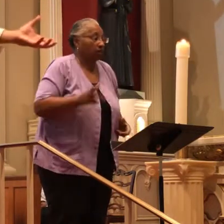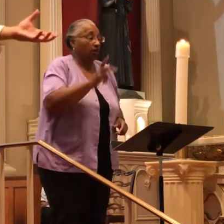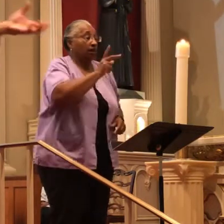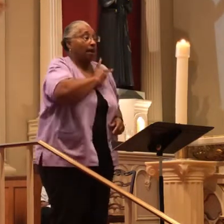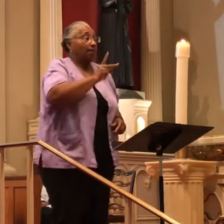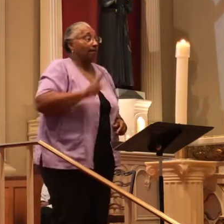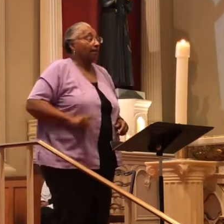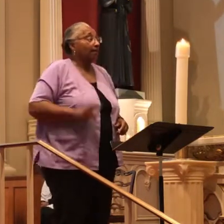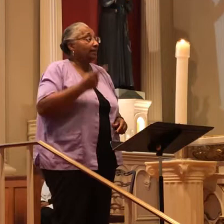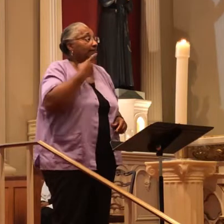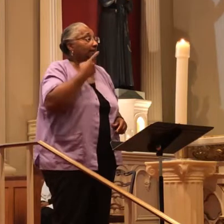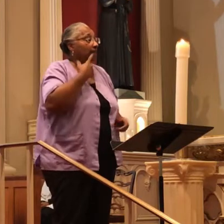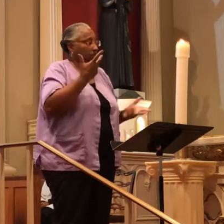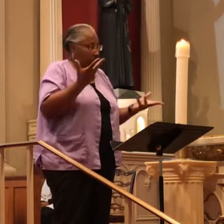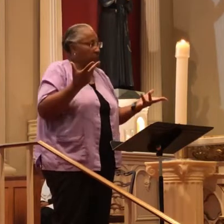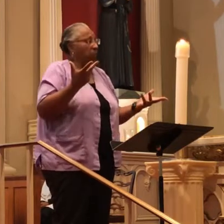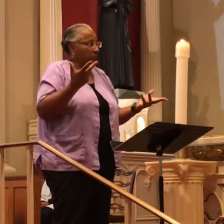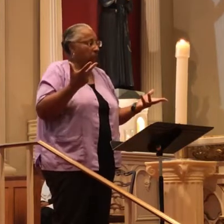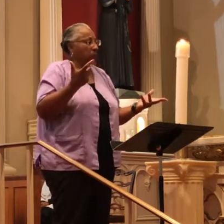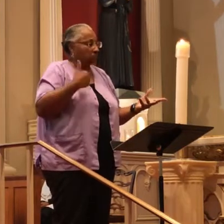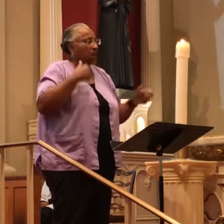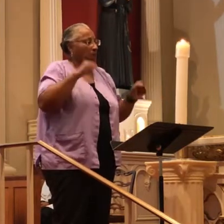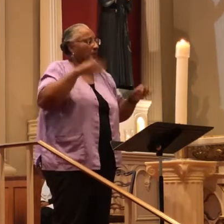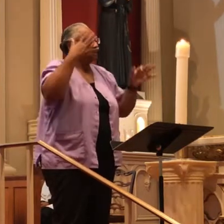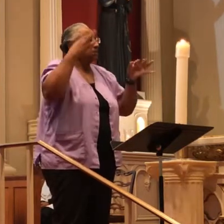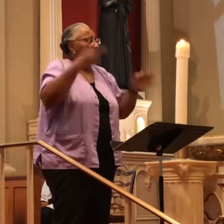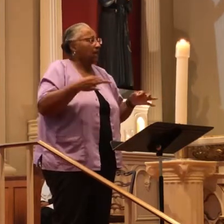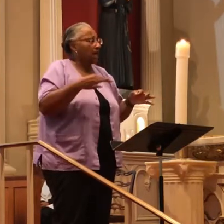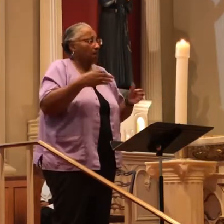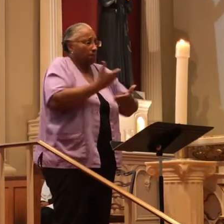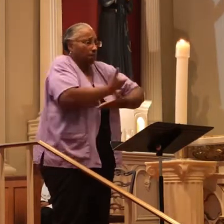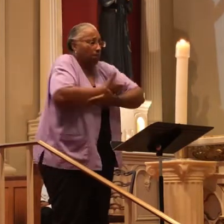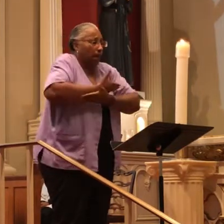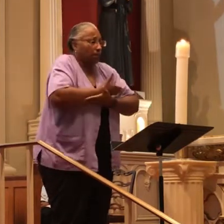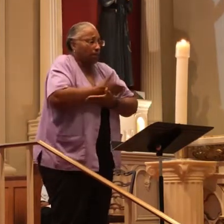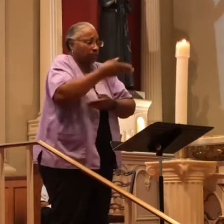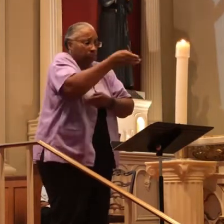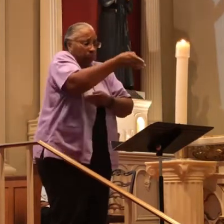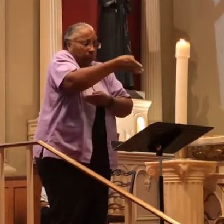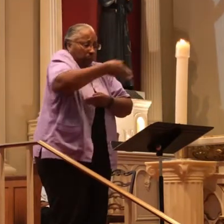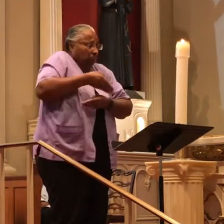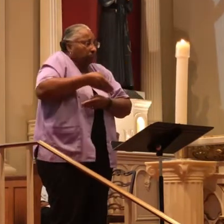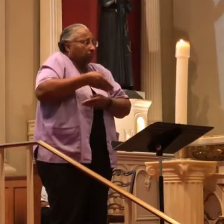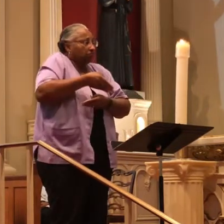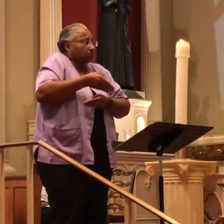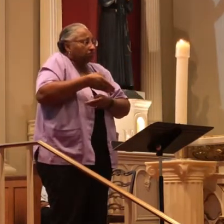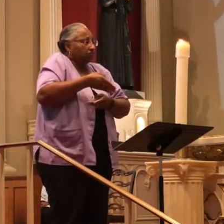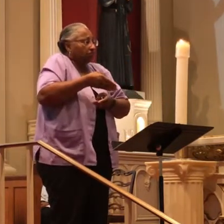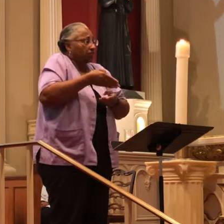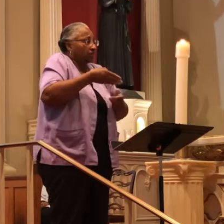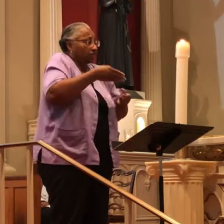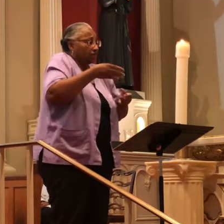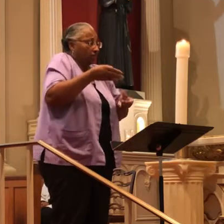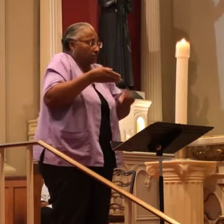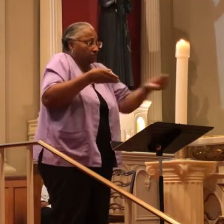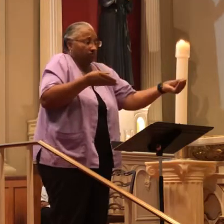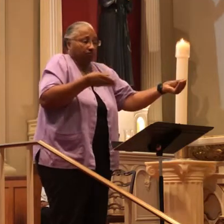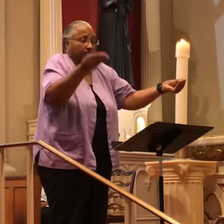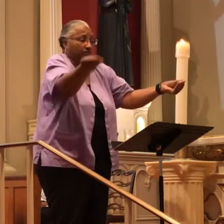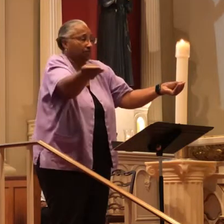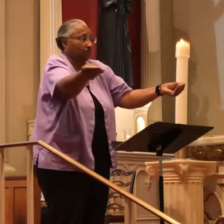one half to one mother and one half to the other mother. And then, of course, the real mother says, oh